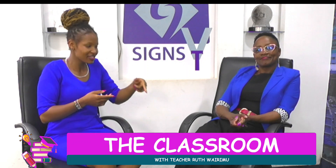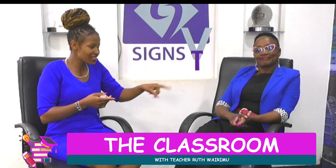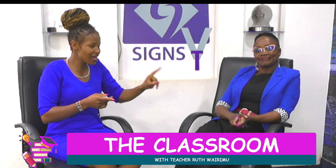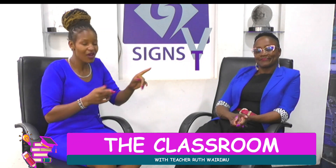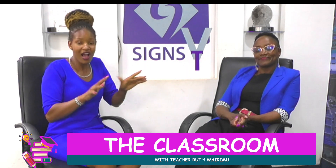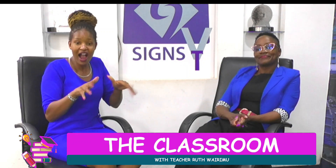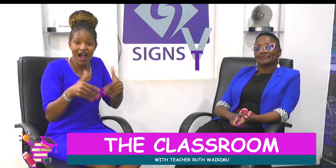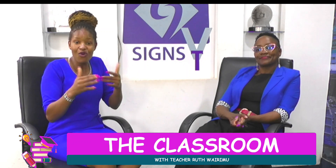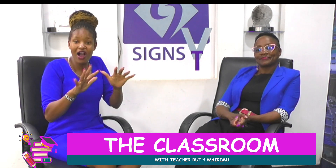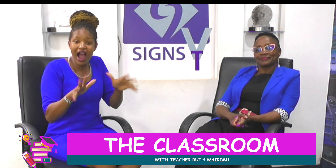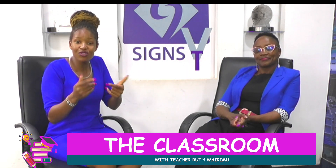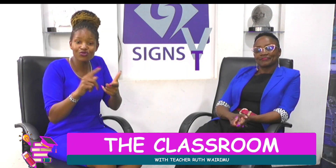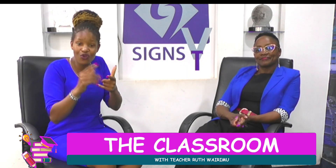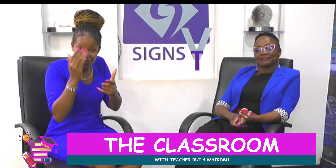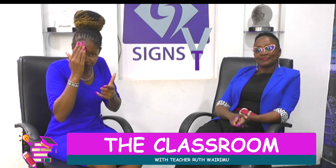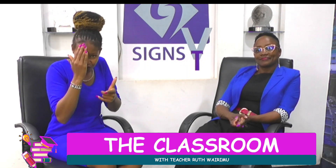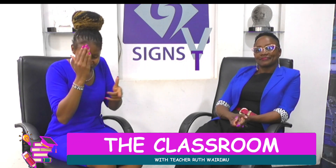another question.